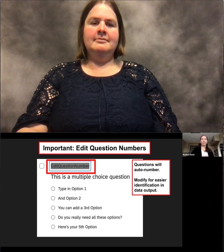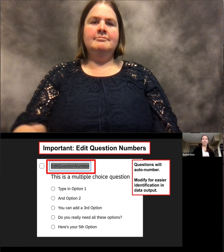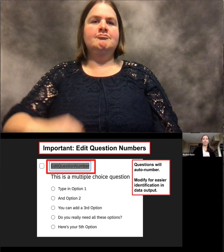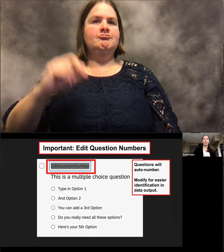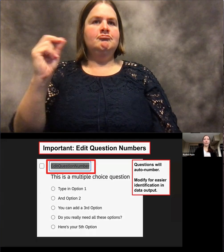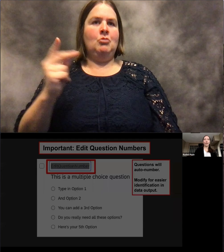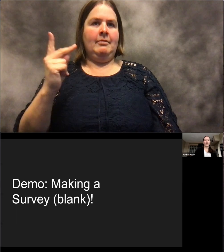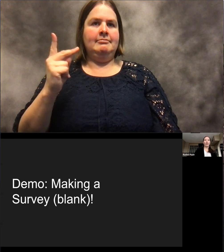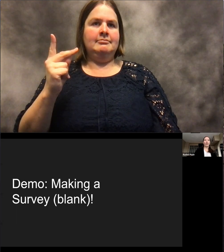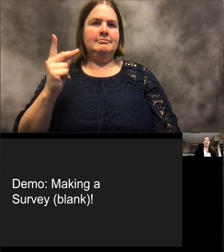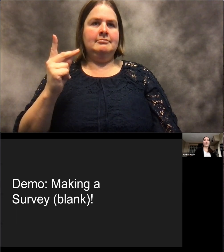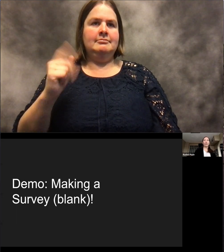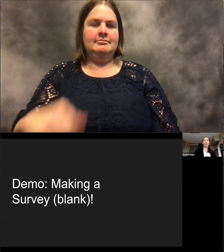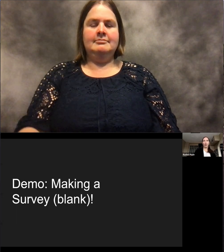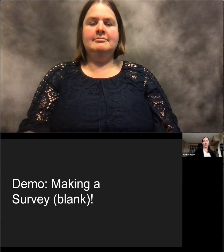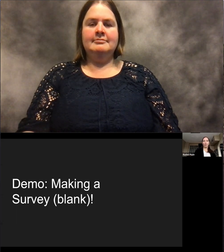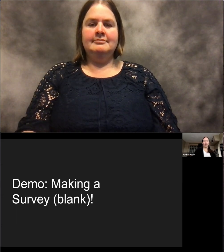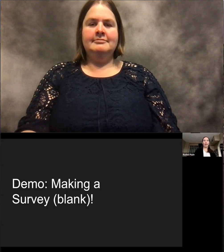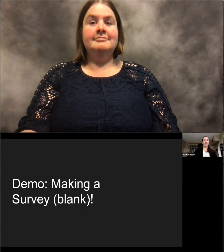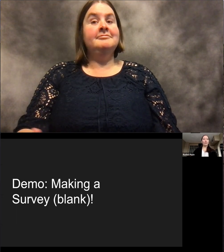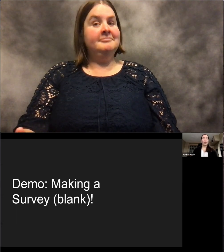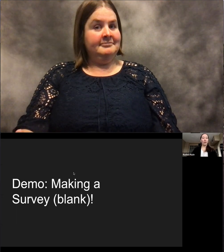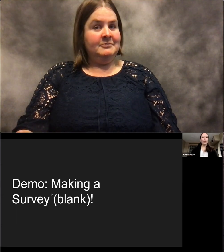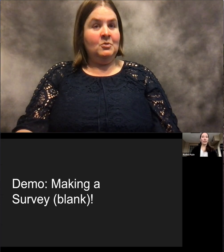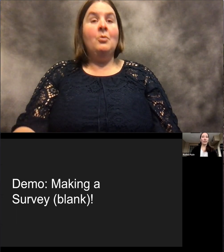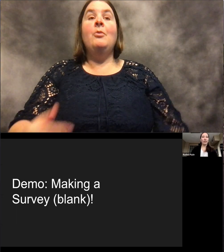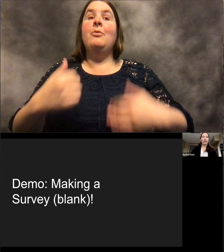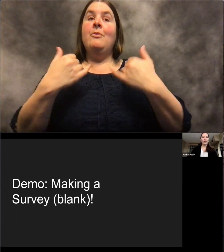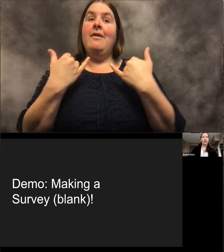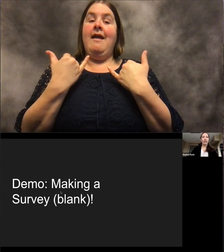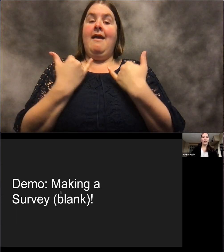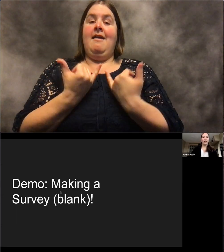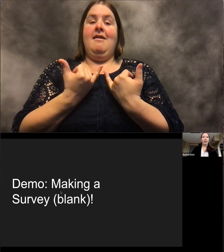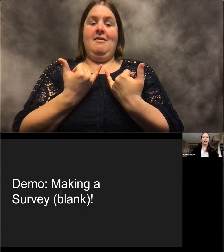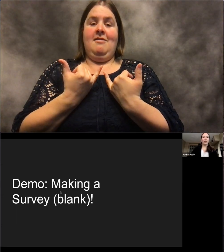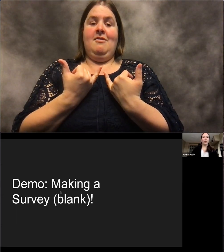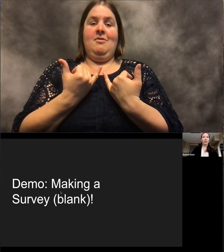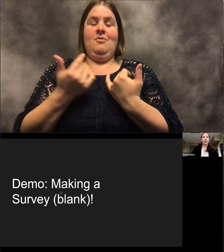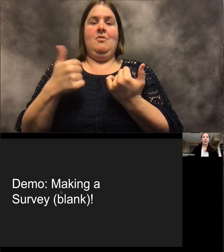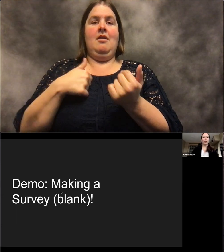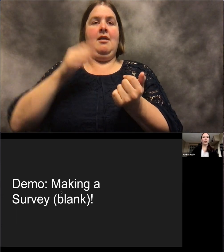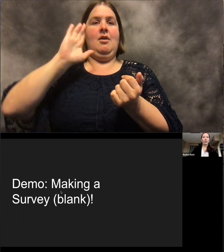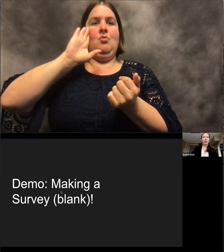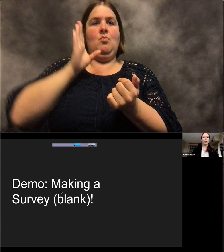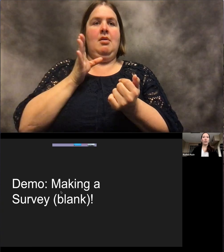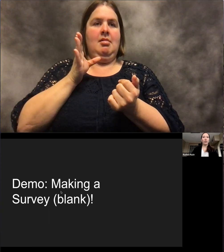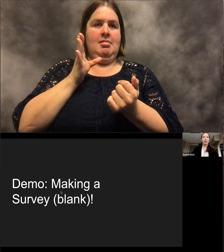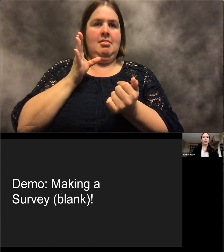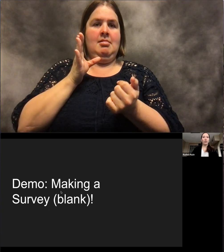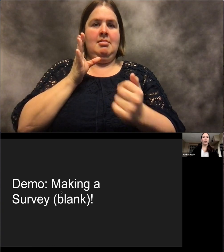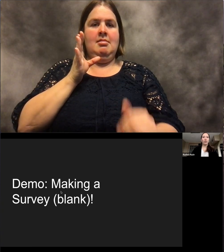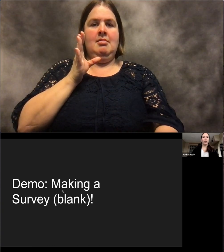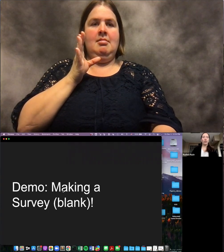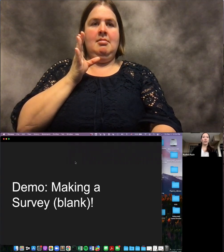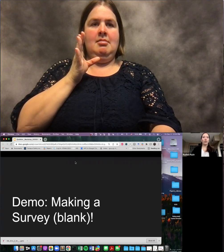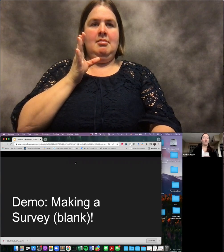Okay. So at this point, I am going to